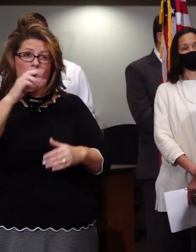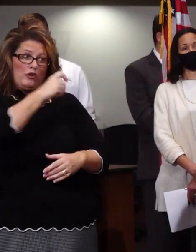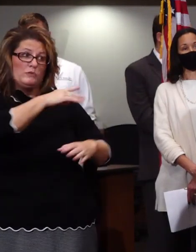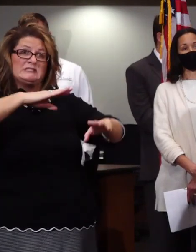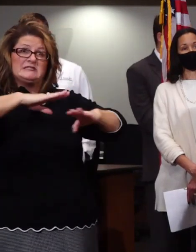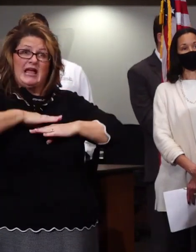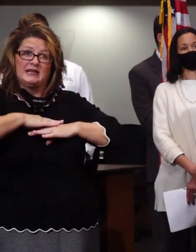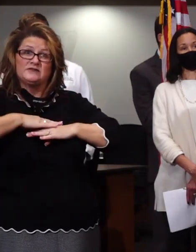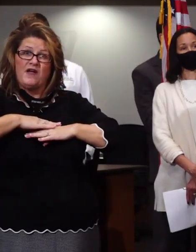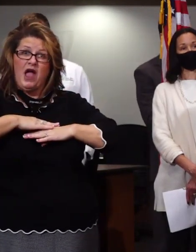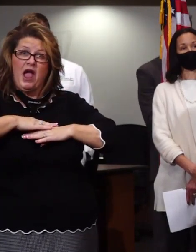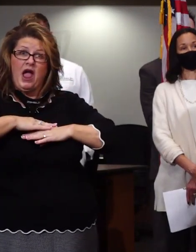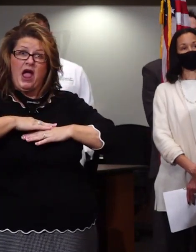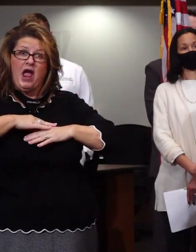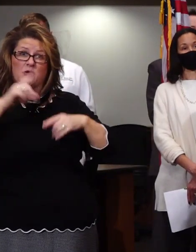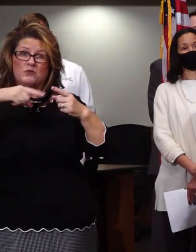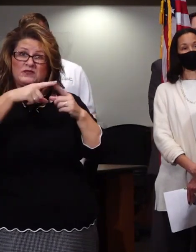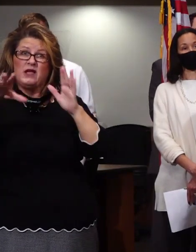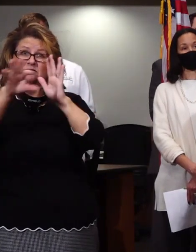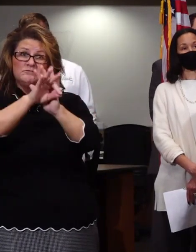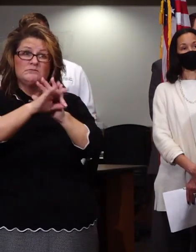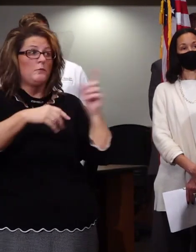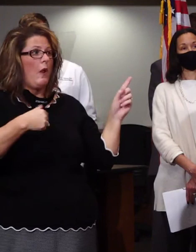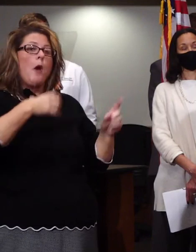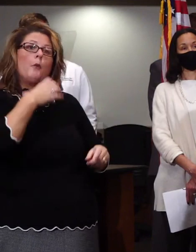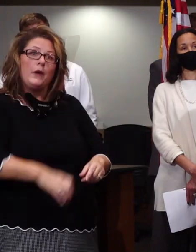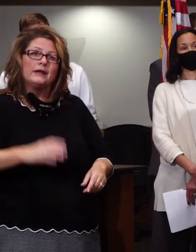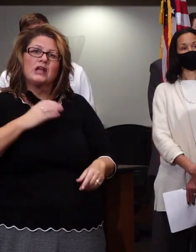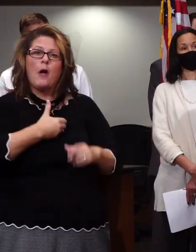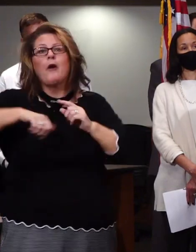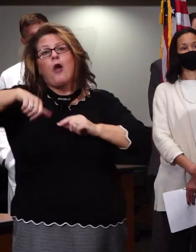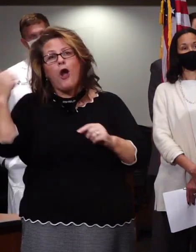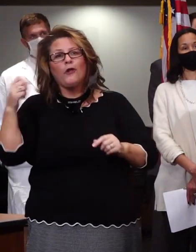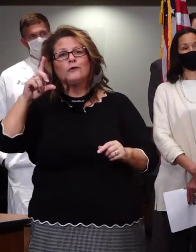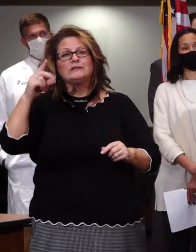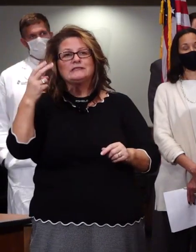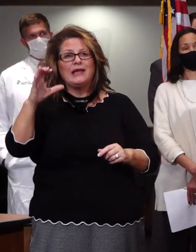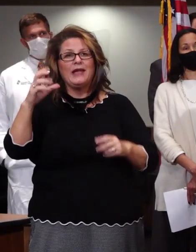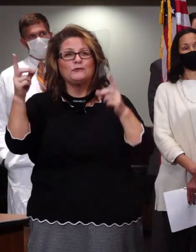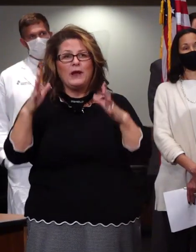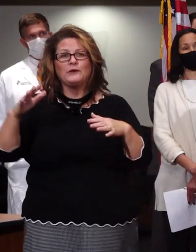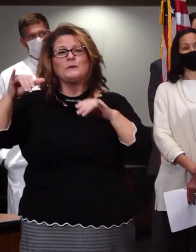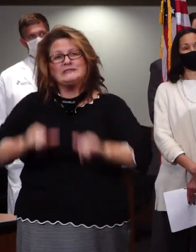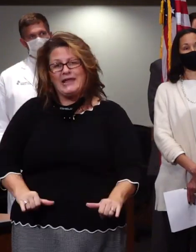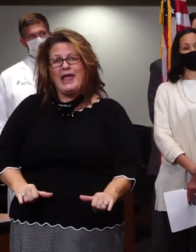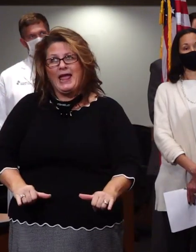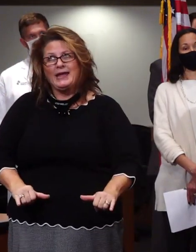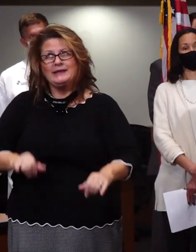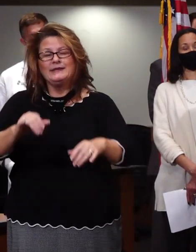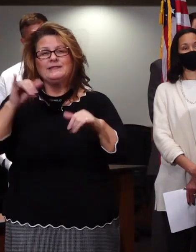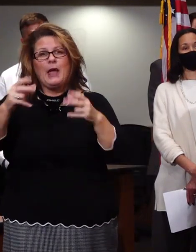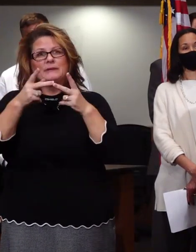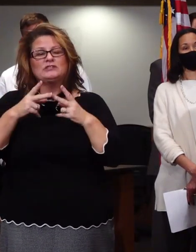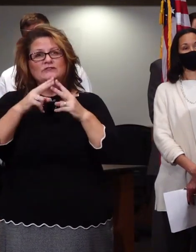Well, I wish that we had found, I wish the ones that we had stayed. But it's a very important position, and